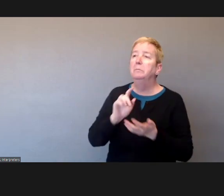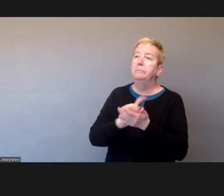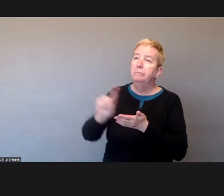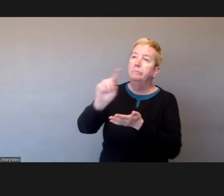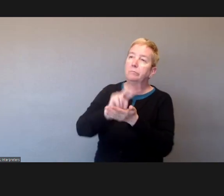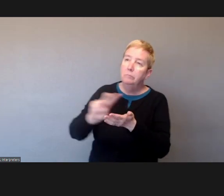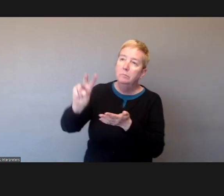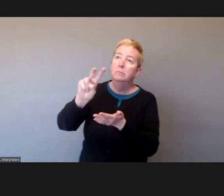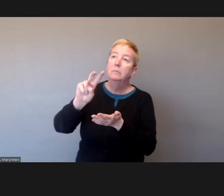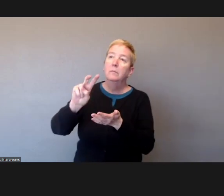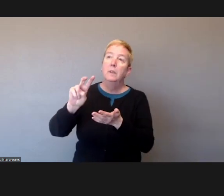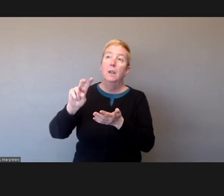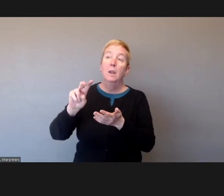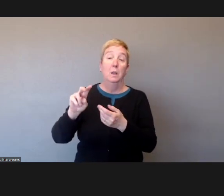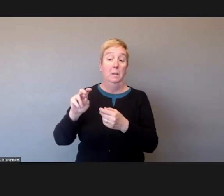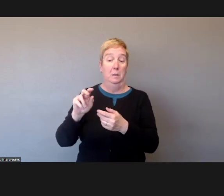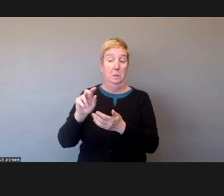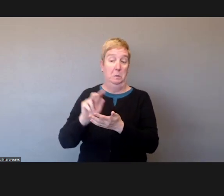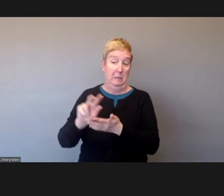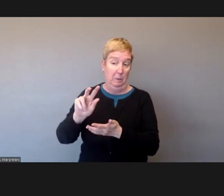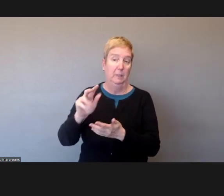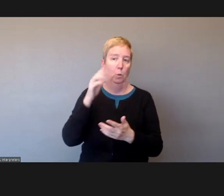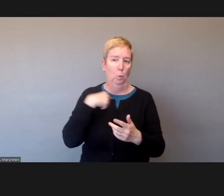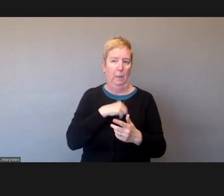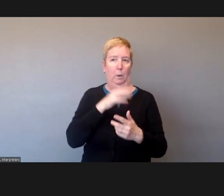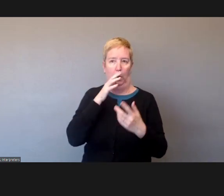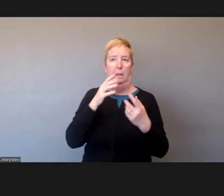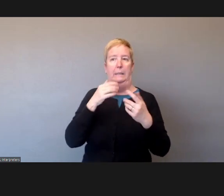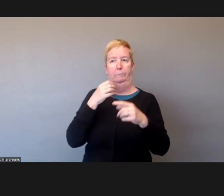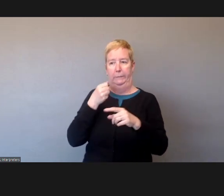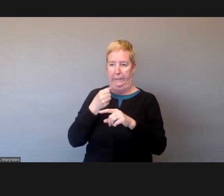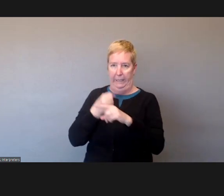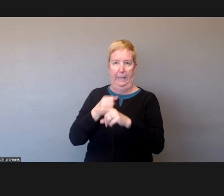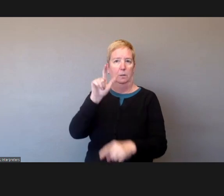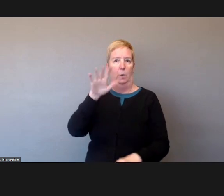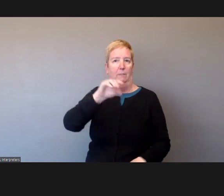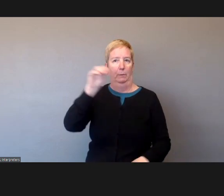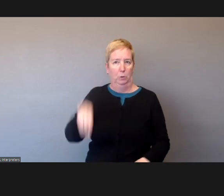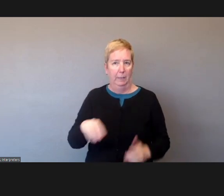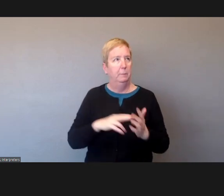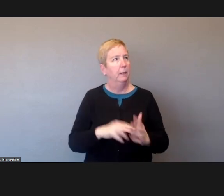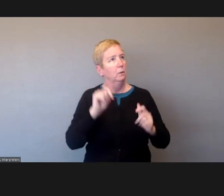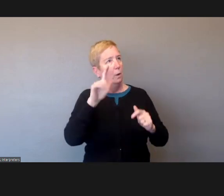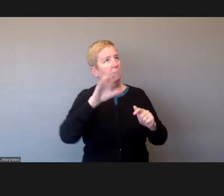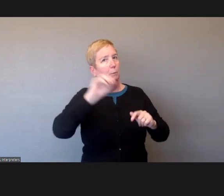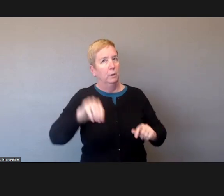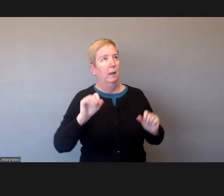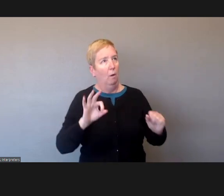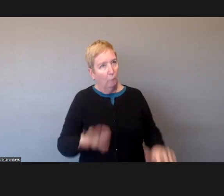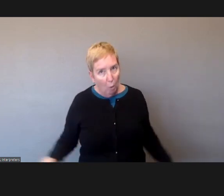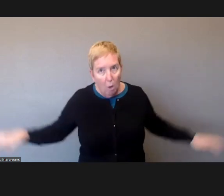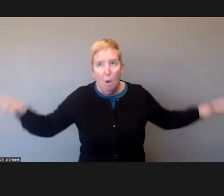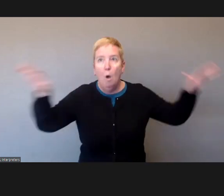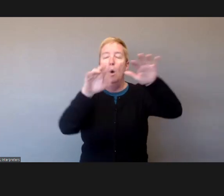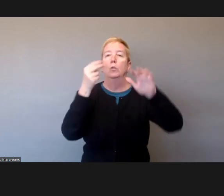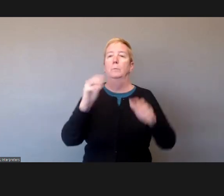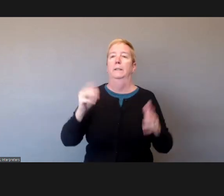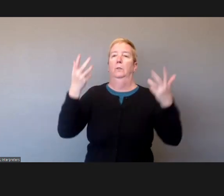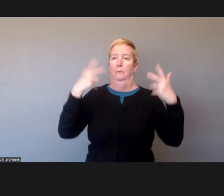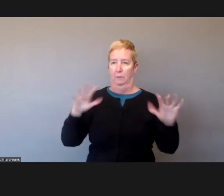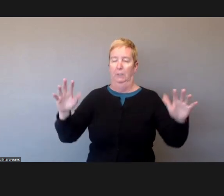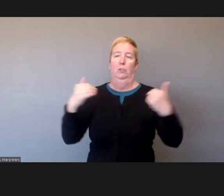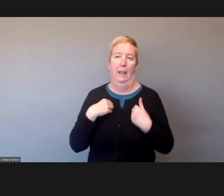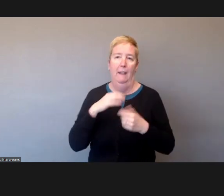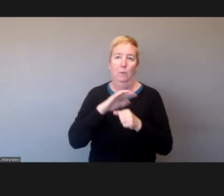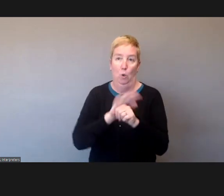exactly 25%. And let's say those surveillance studies, and those are true surveillance